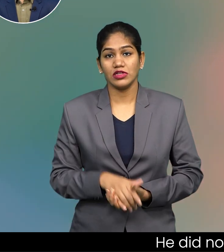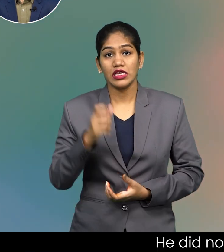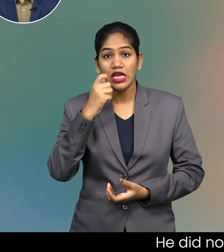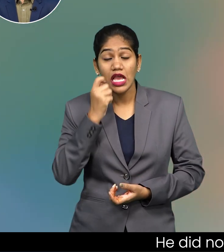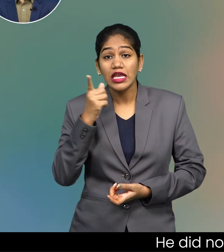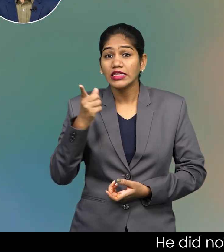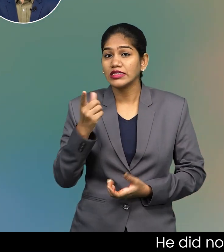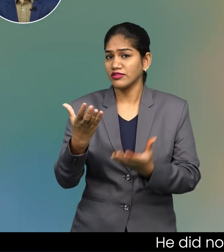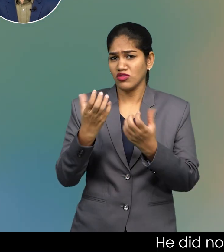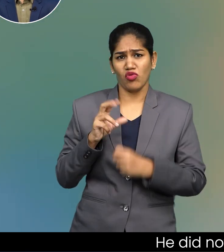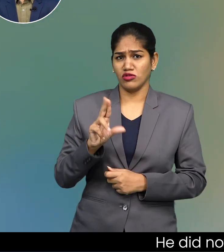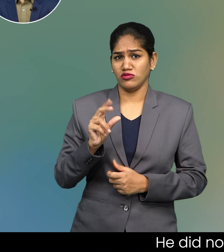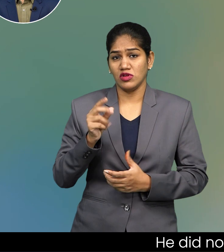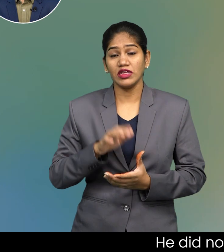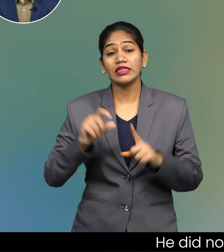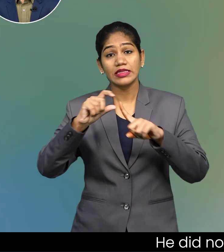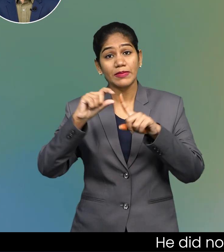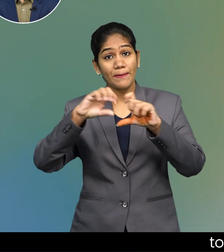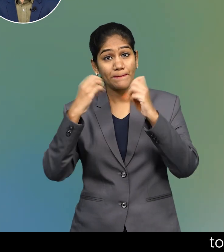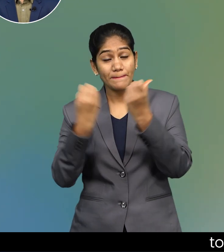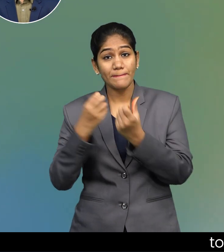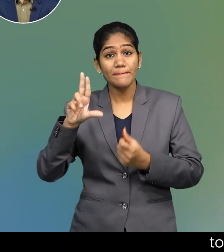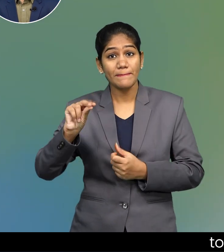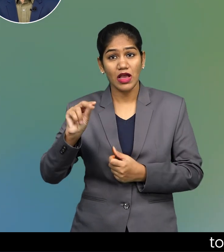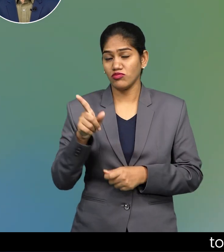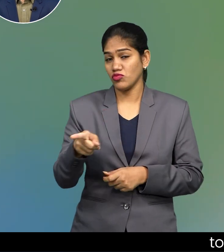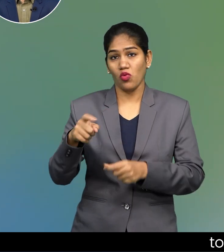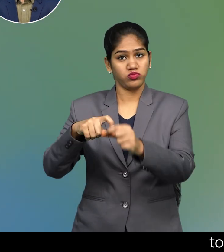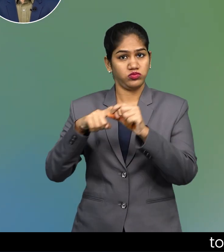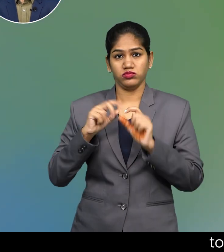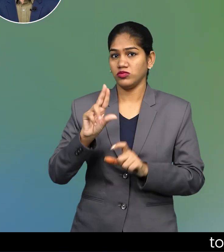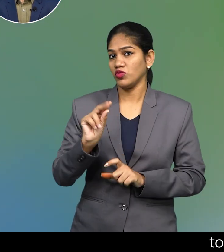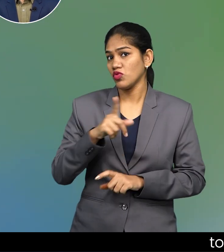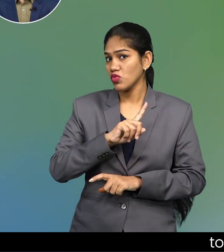He did not want the parliament to question him.